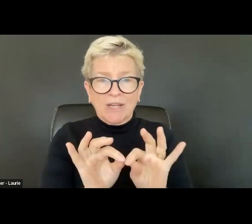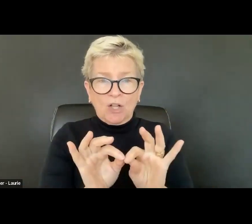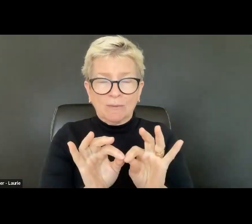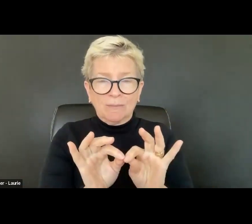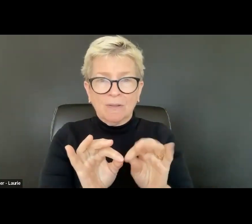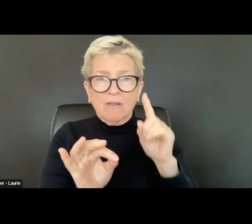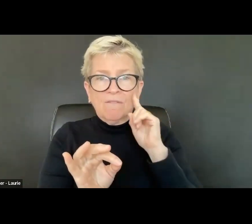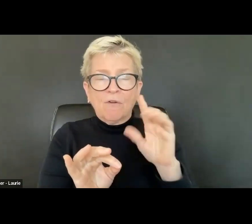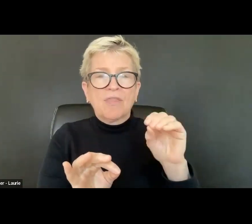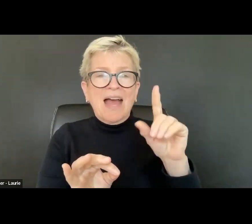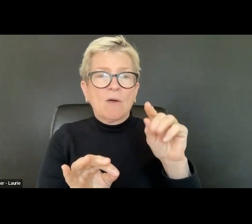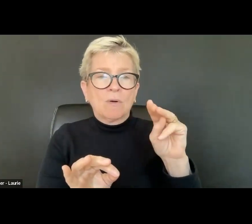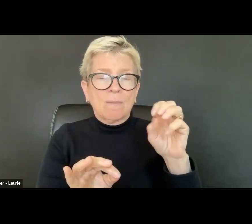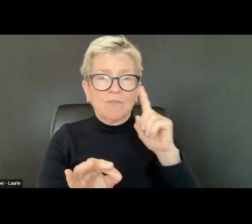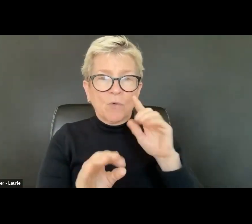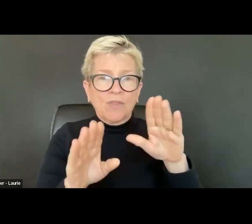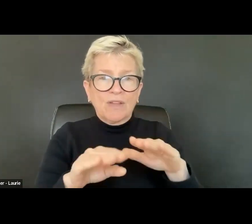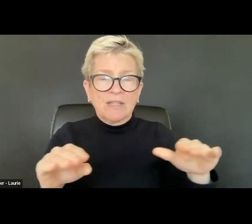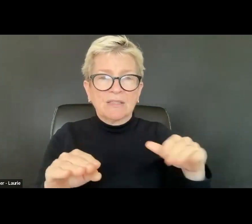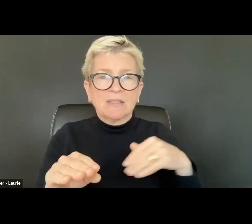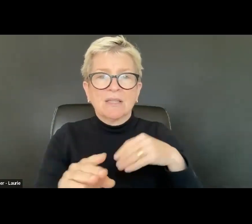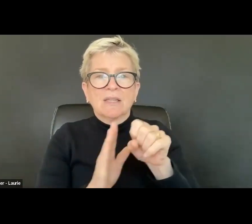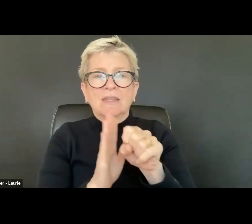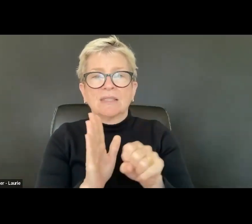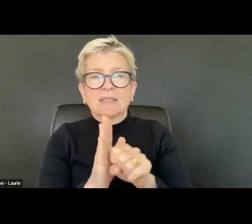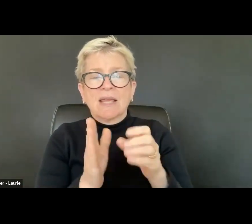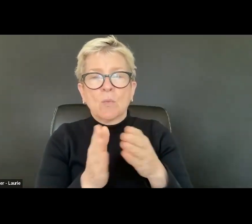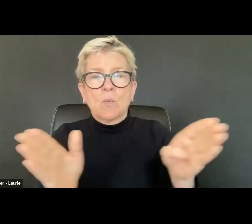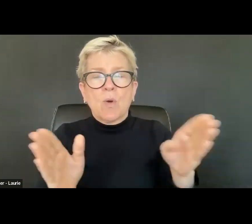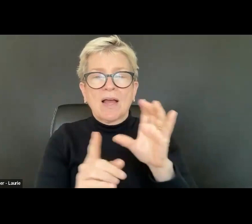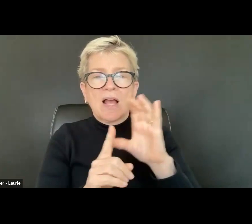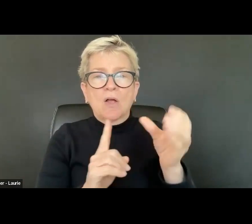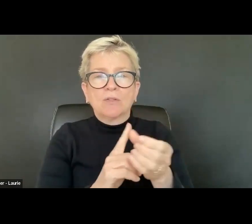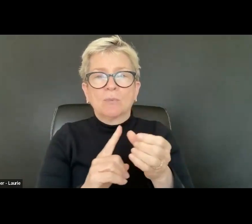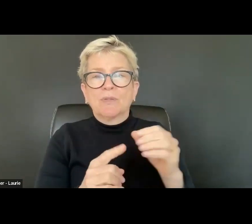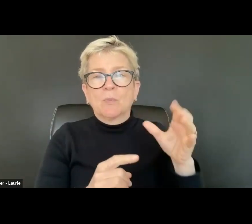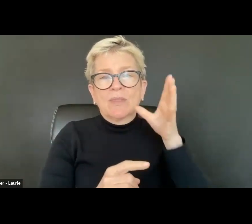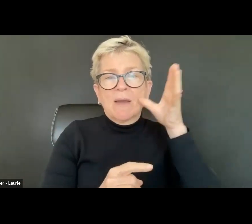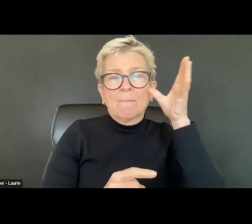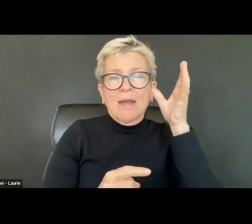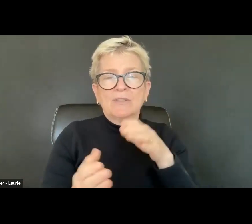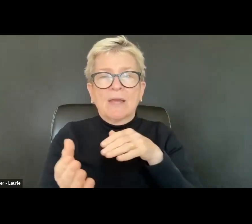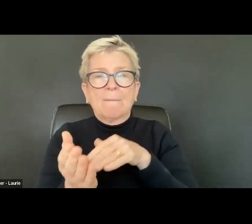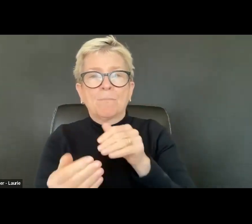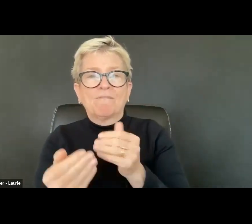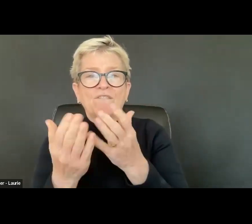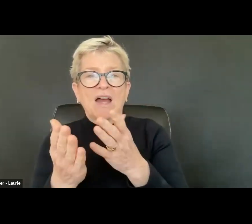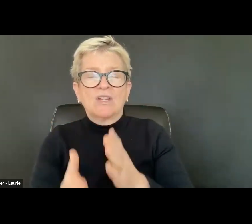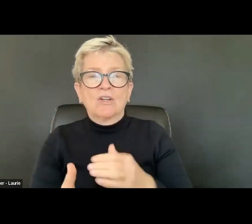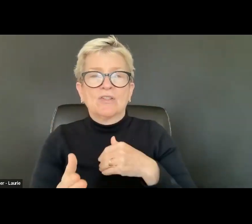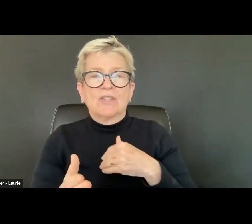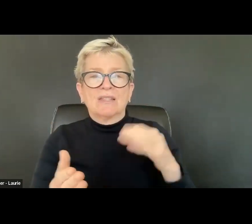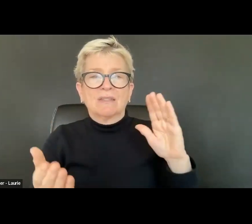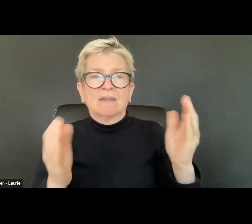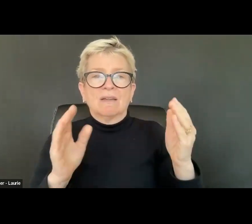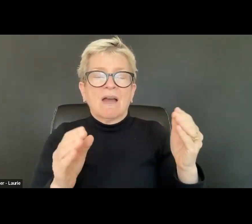for kids. Currently, the statewide culture between parents and providers tends to be very us versus them. We need to move to a